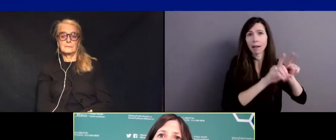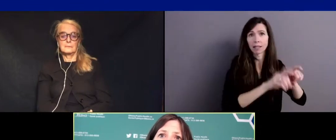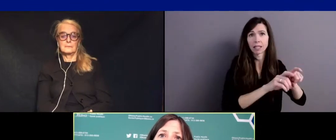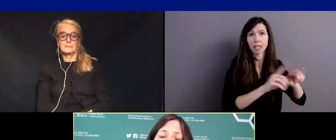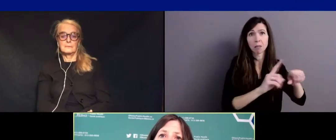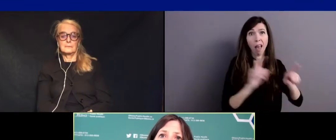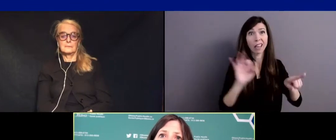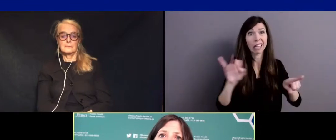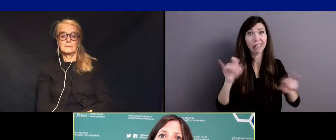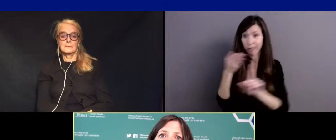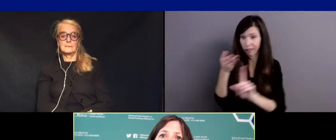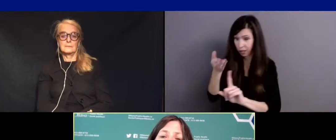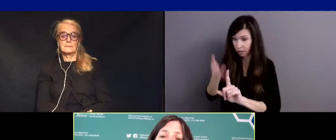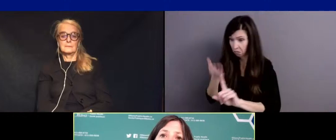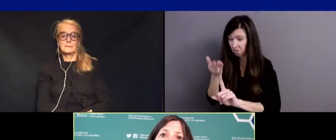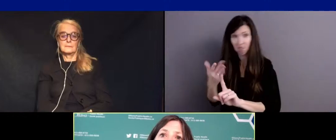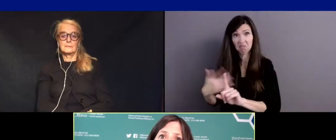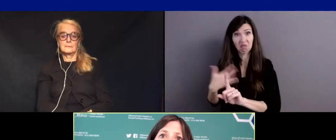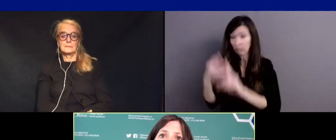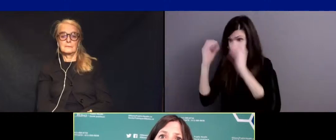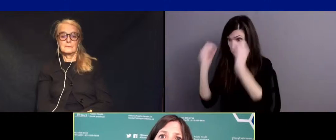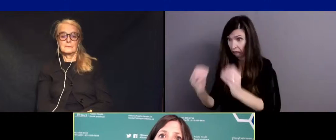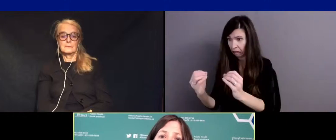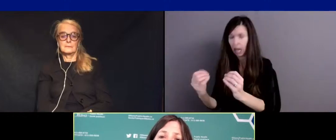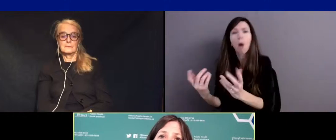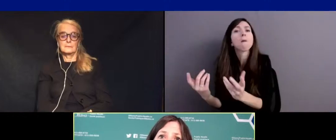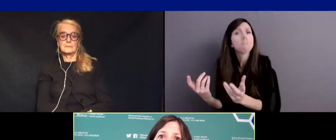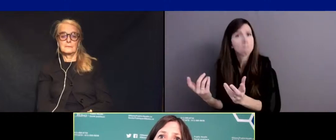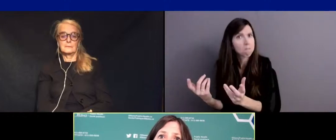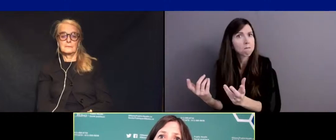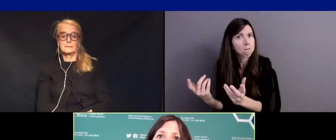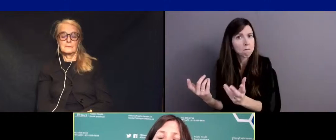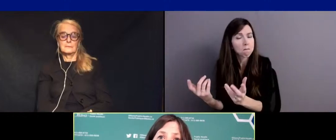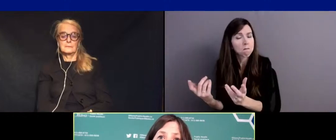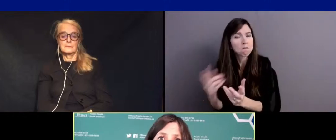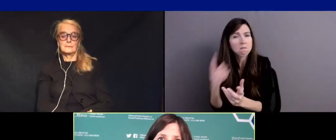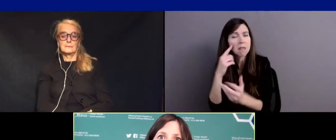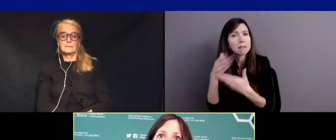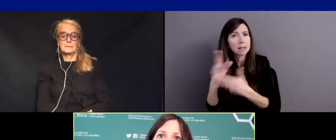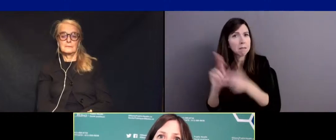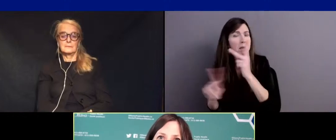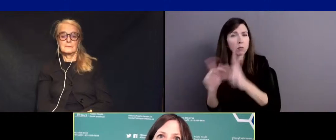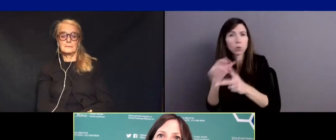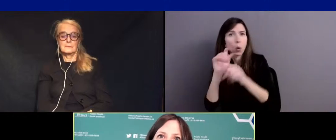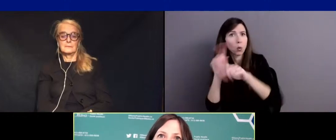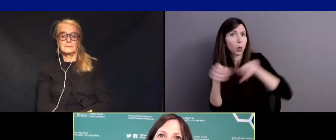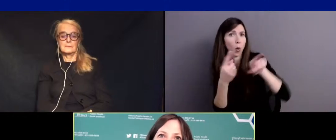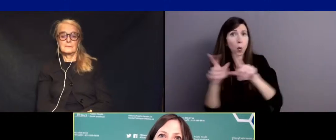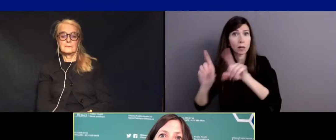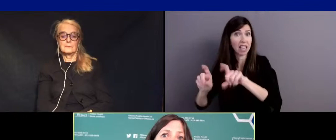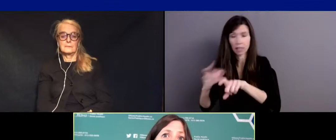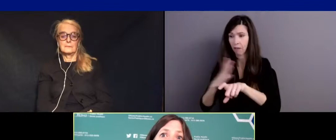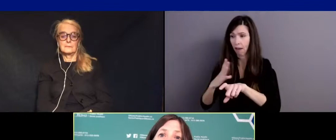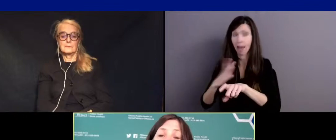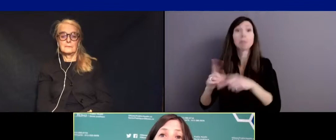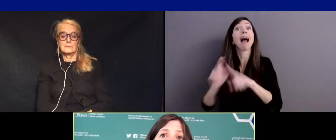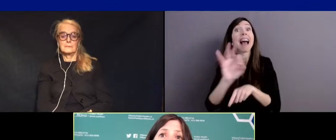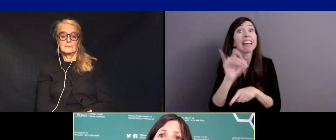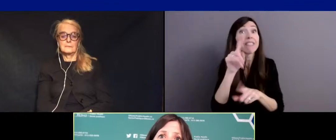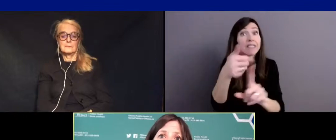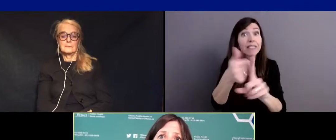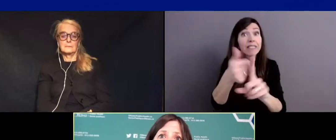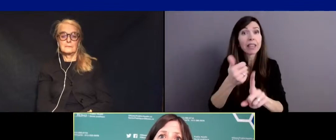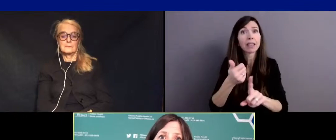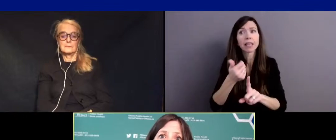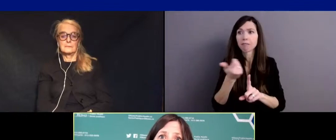contact of someone who's tested positive. That would reduce the numbers. But we want people who are symptomatic to show up. So I think